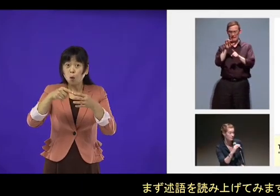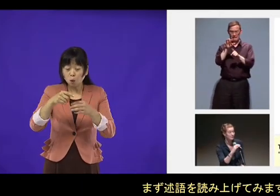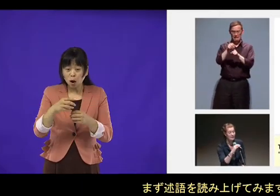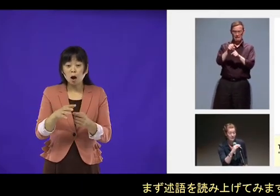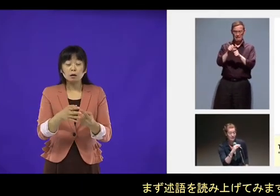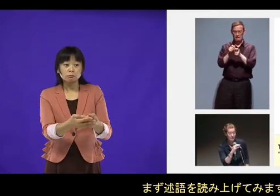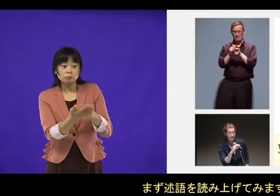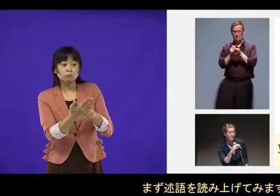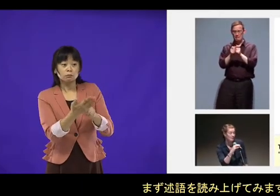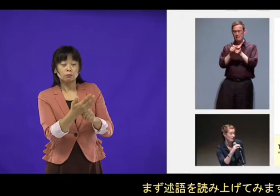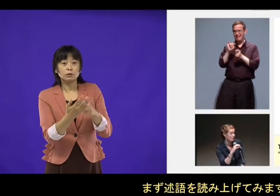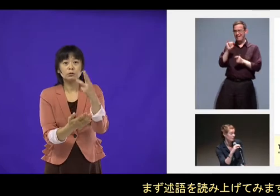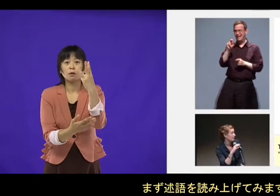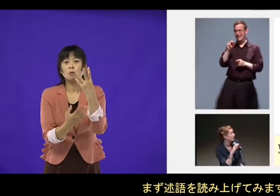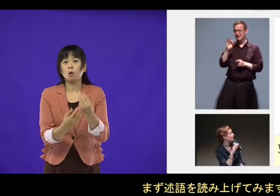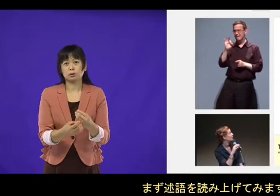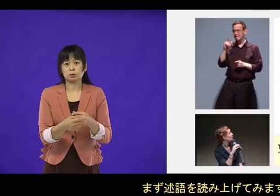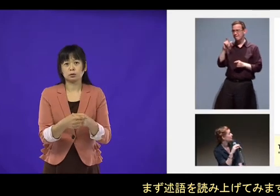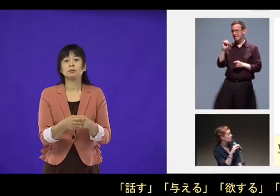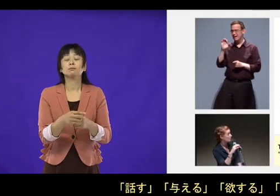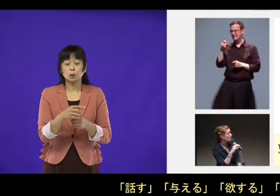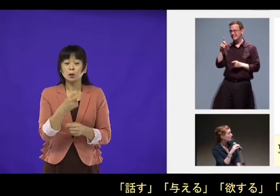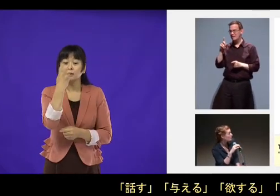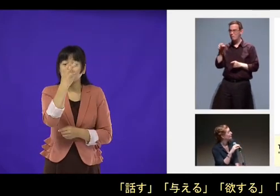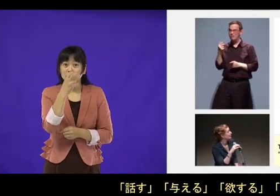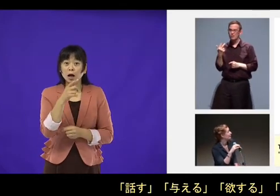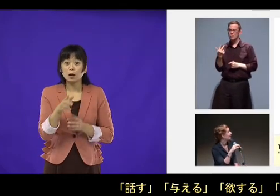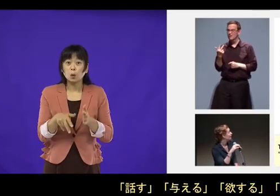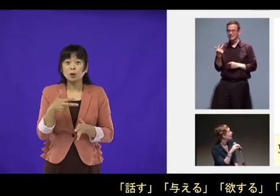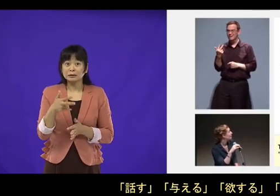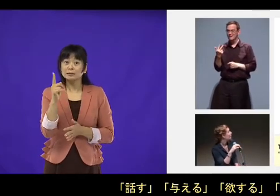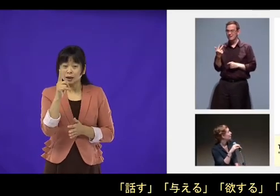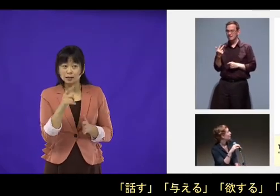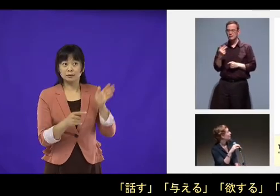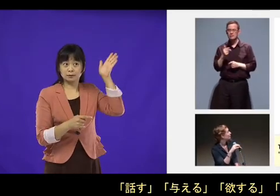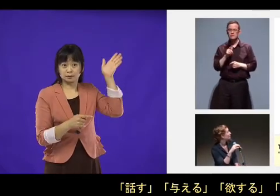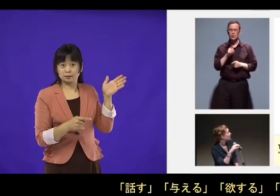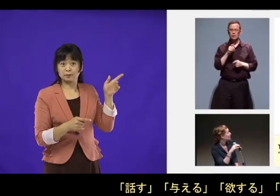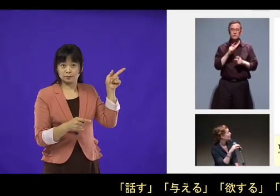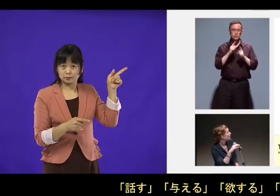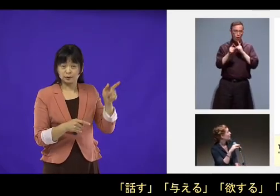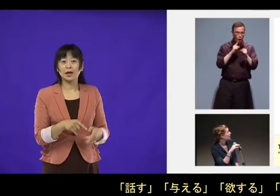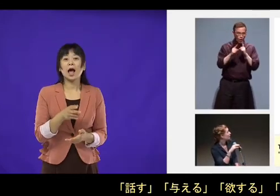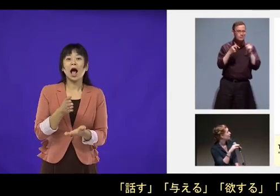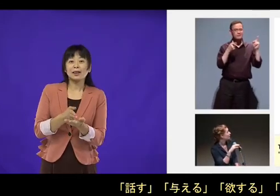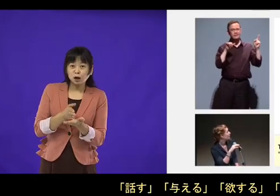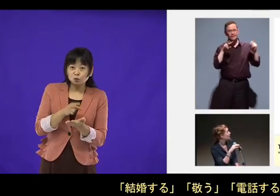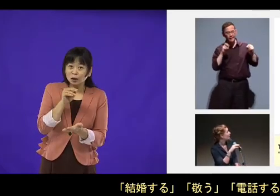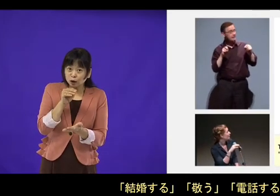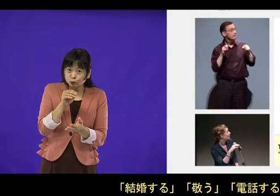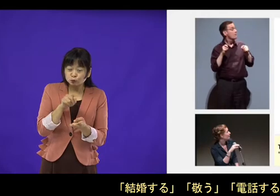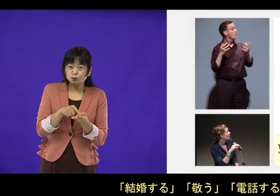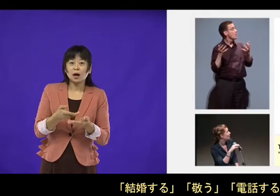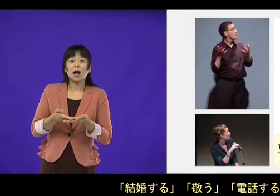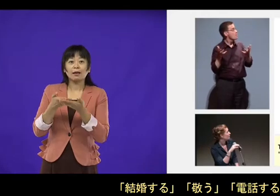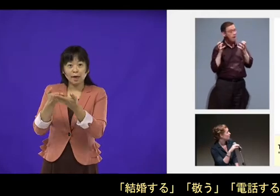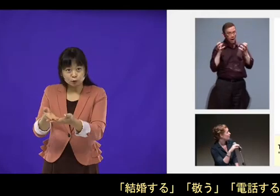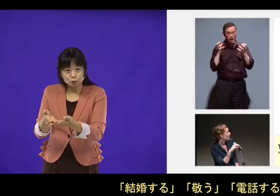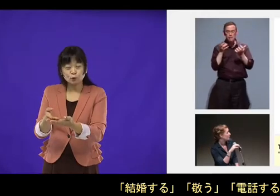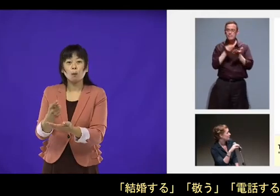I'll first read out the predicates. So there are talk, give, want, buy,